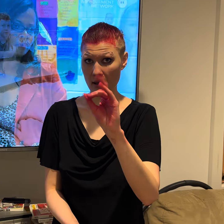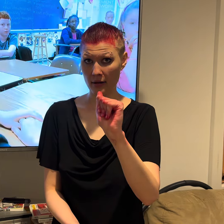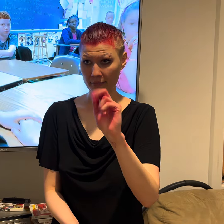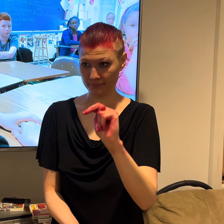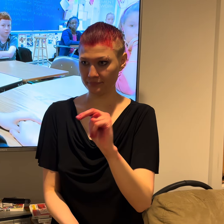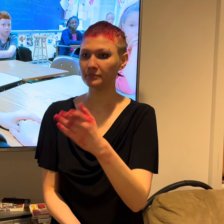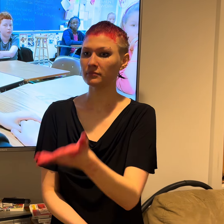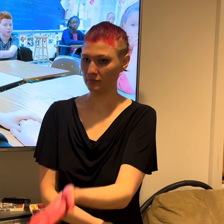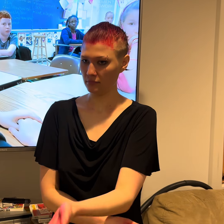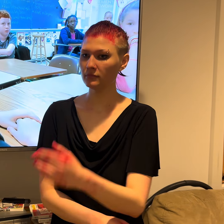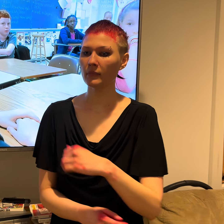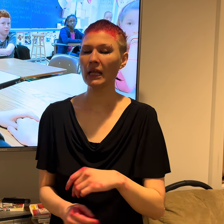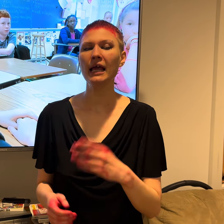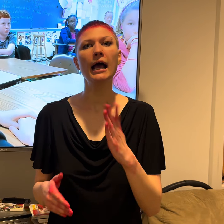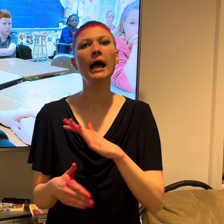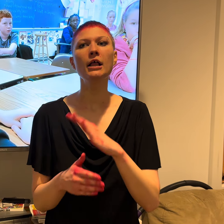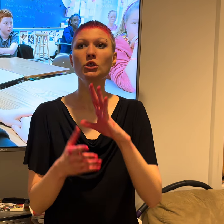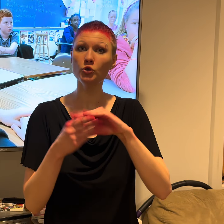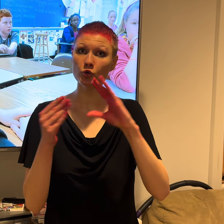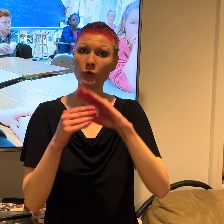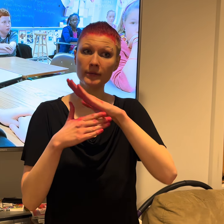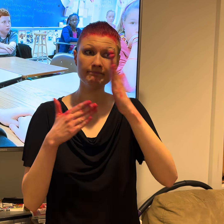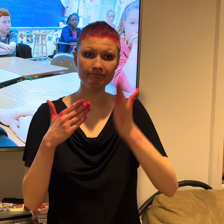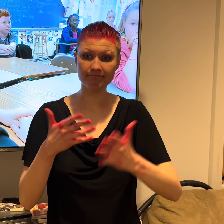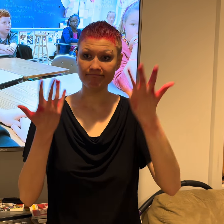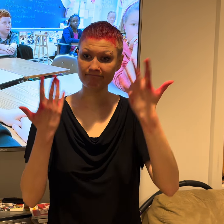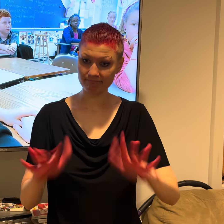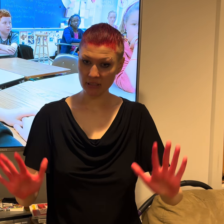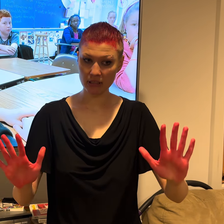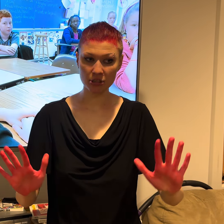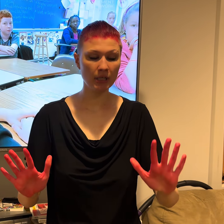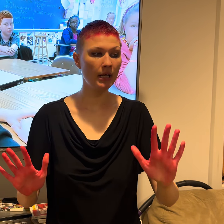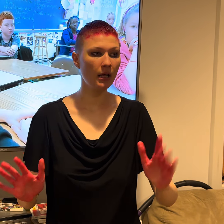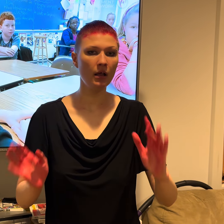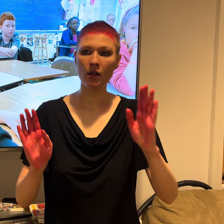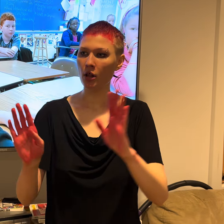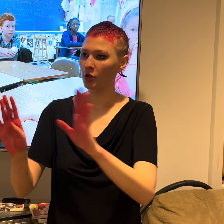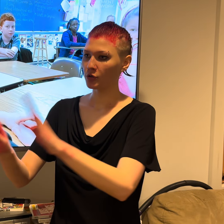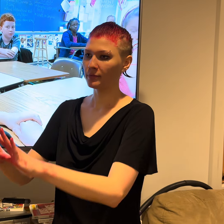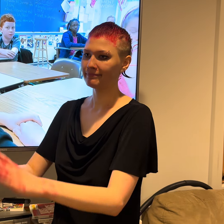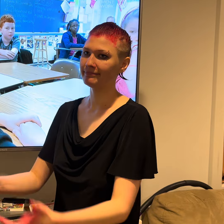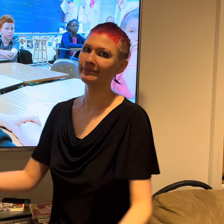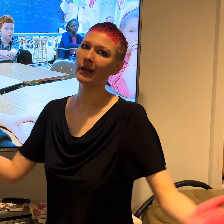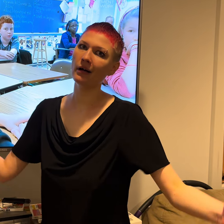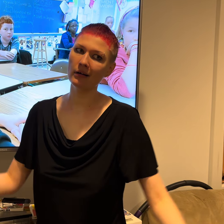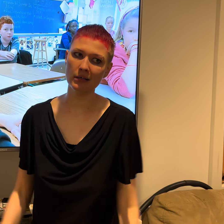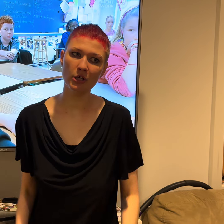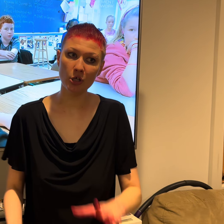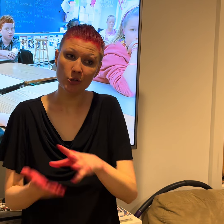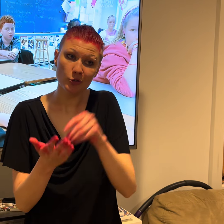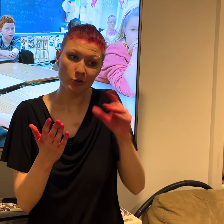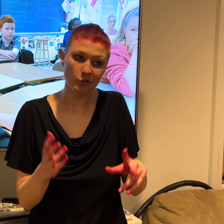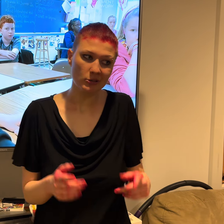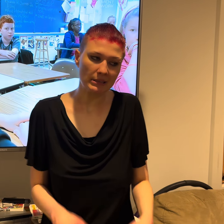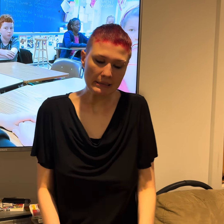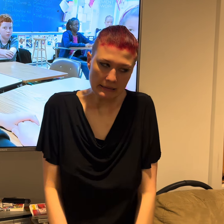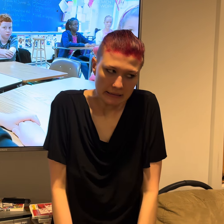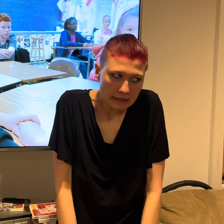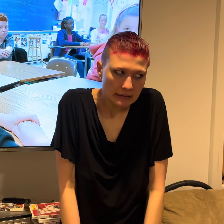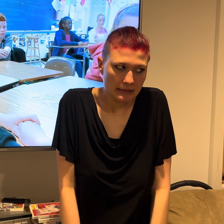story as they open the door. The people who locked Margaret in the door in the closet, they just let her out,